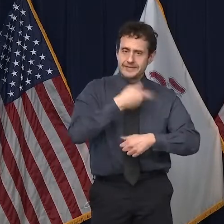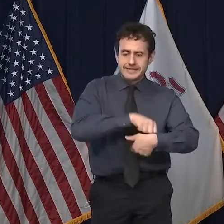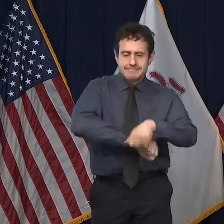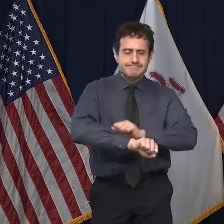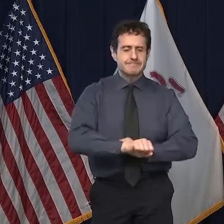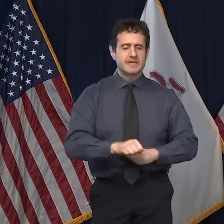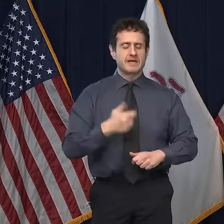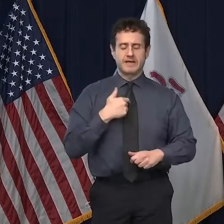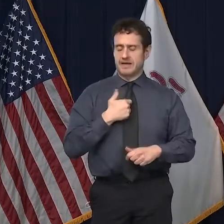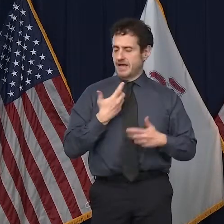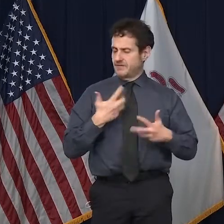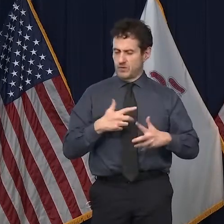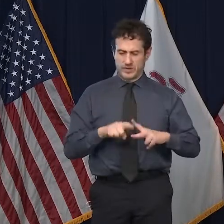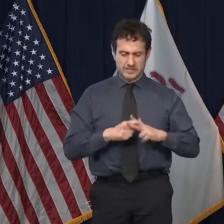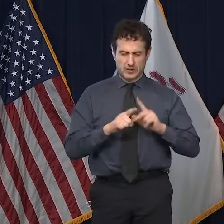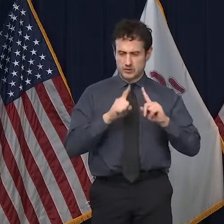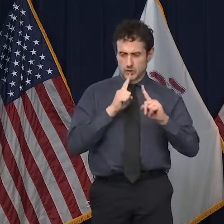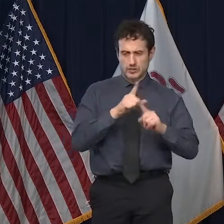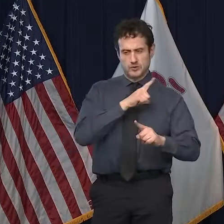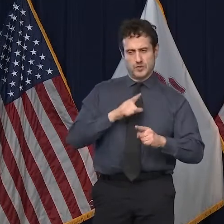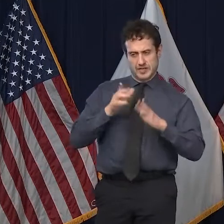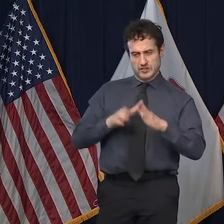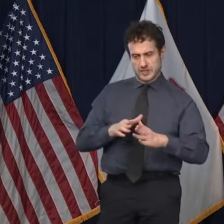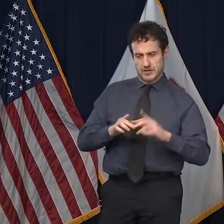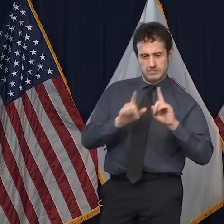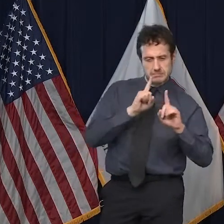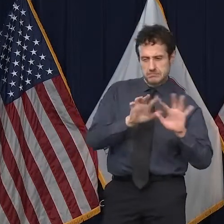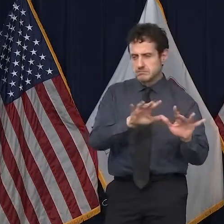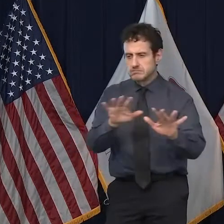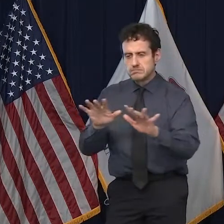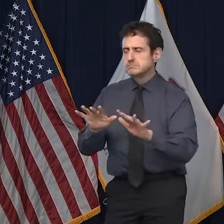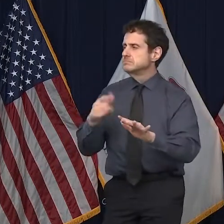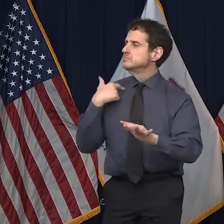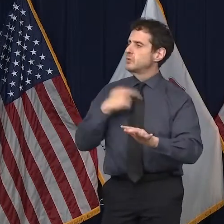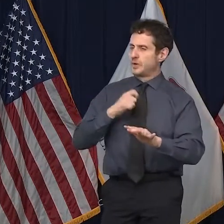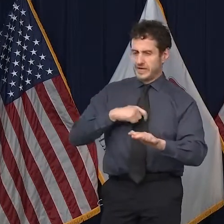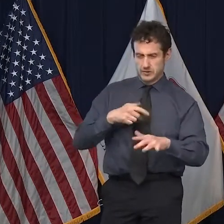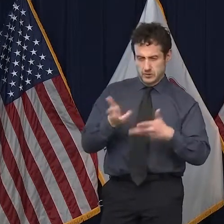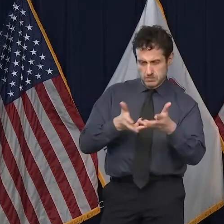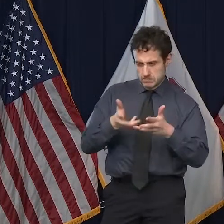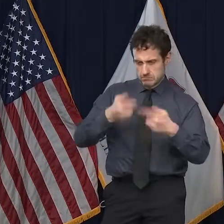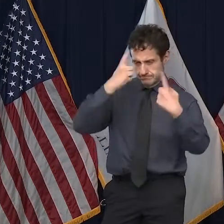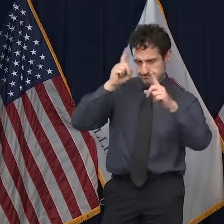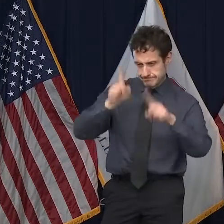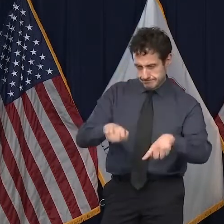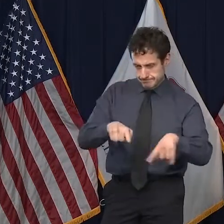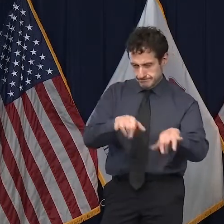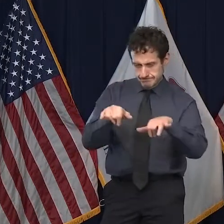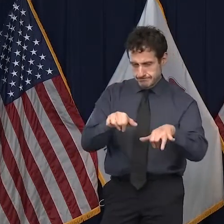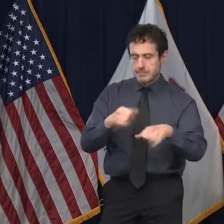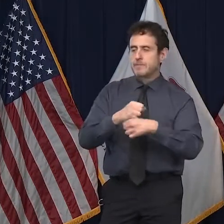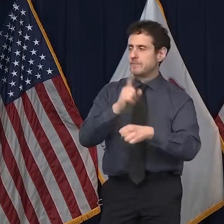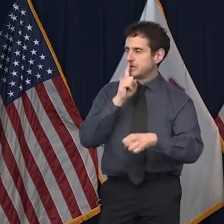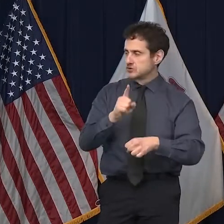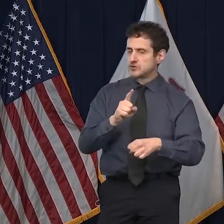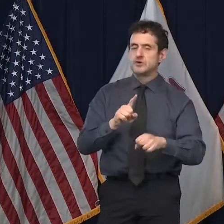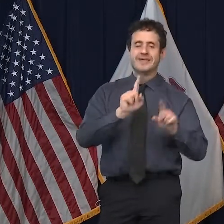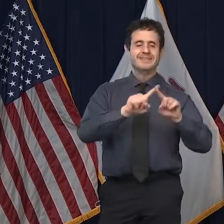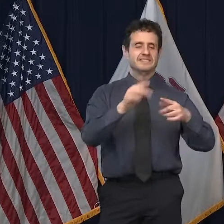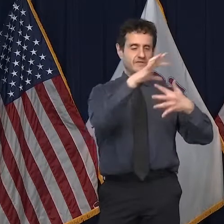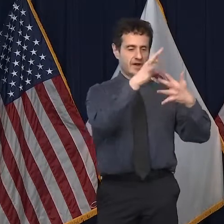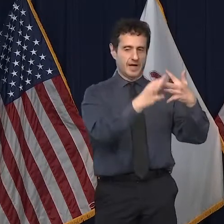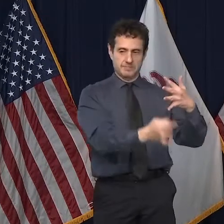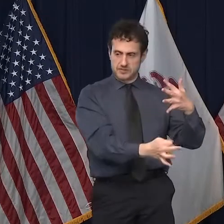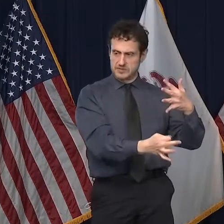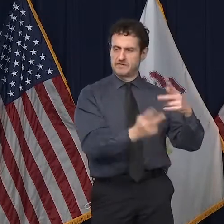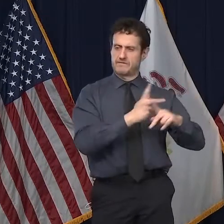already begun talking to legislators. We have to get some consensus here and make sure that we take all the options that are